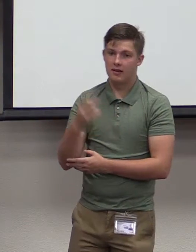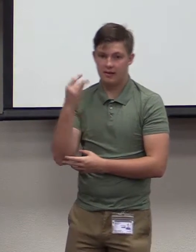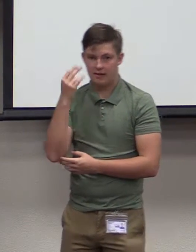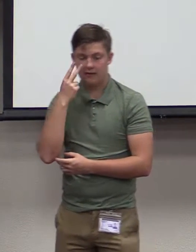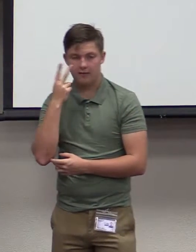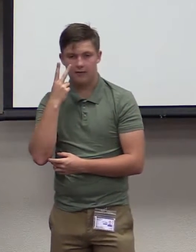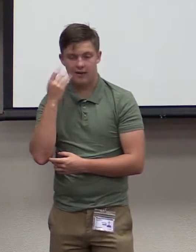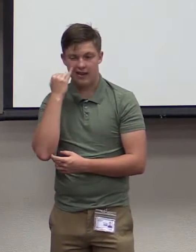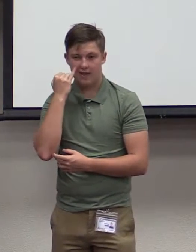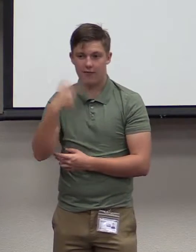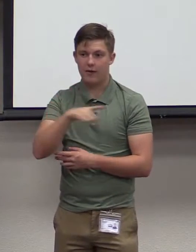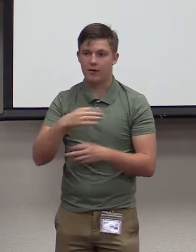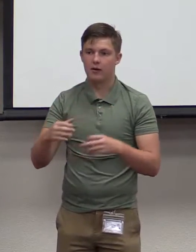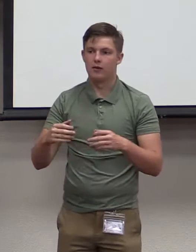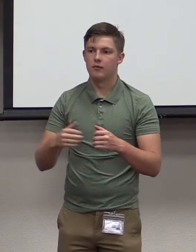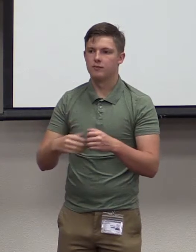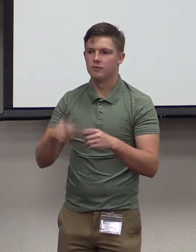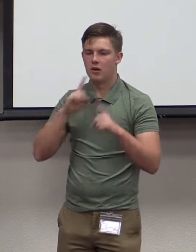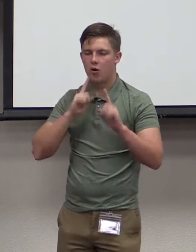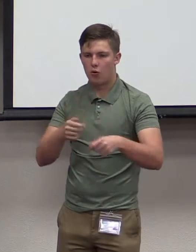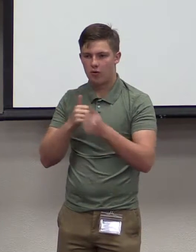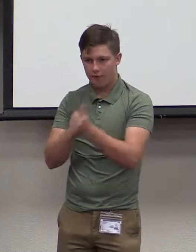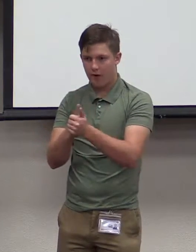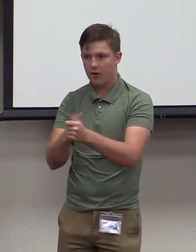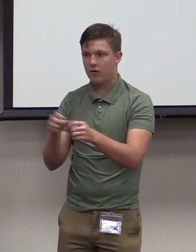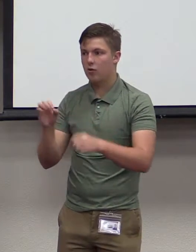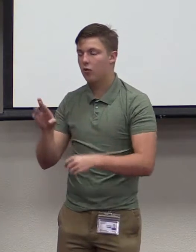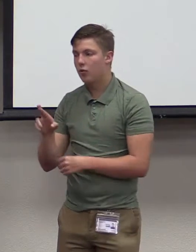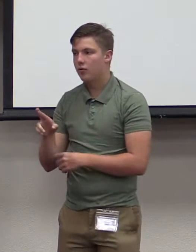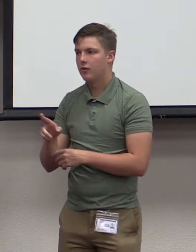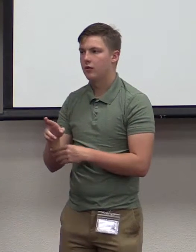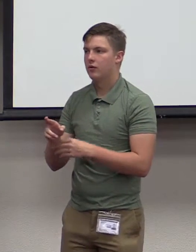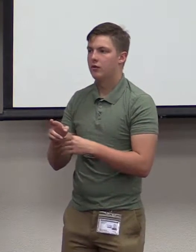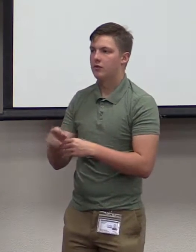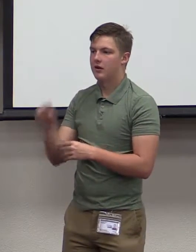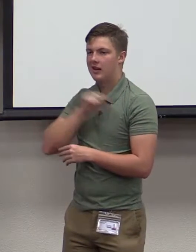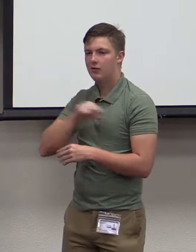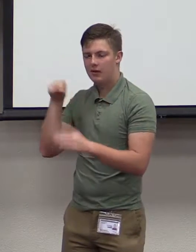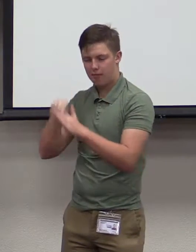following orders or they were guilty of homicide or murder.